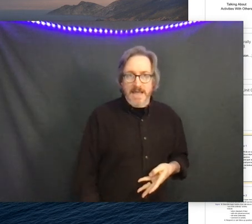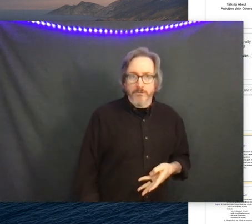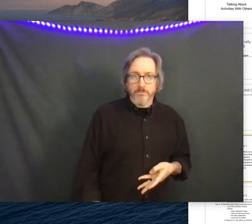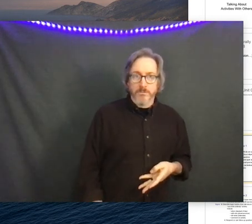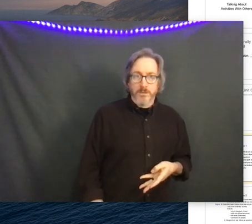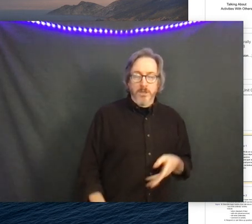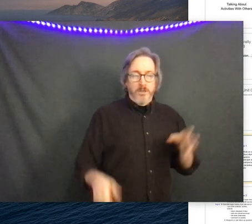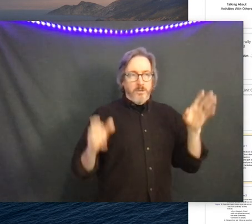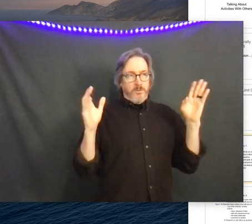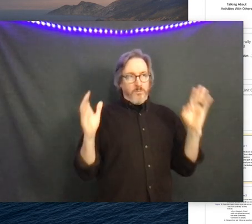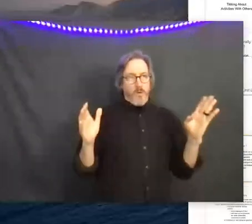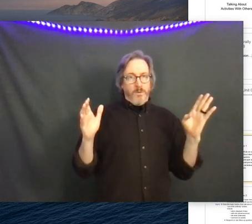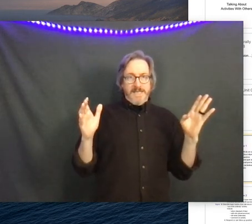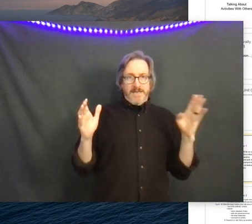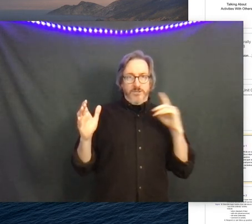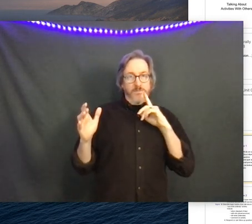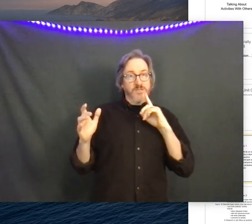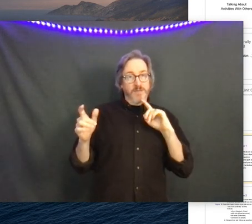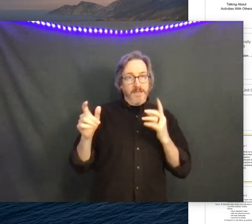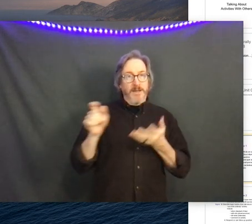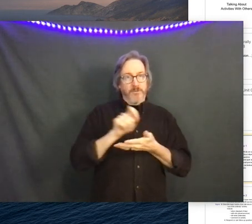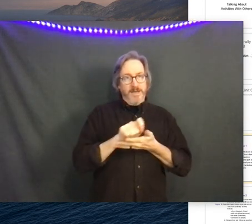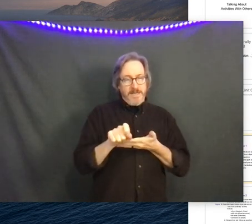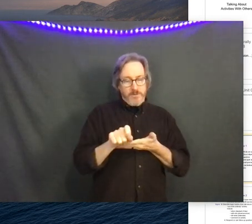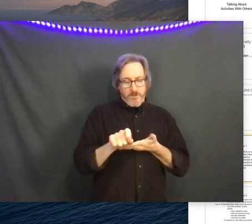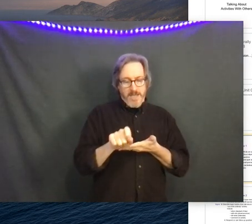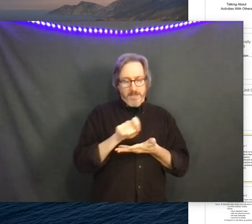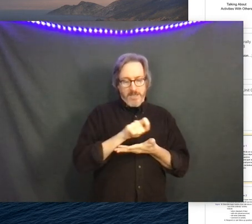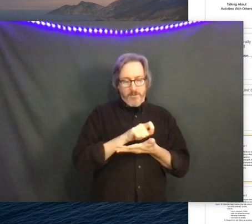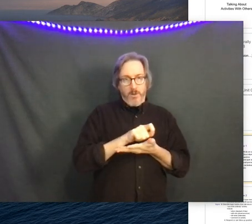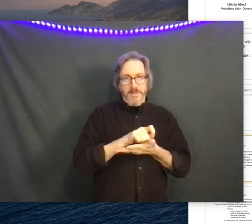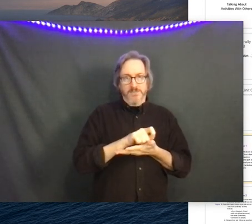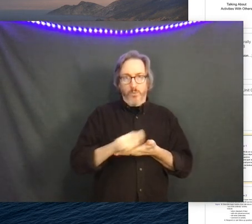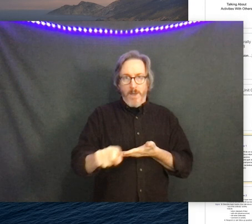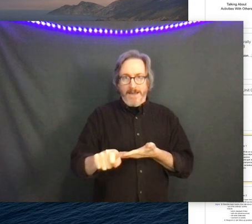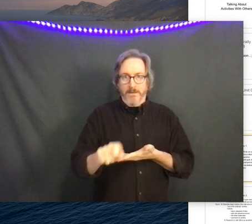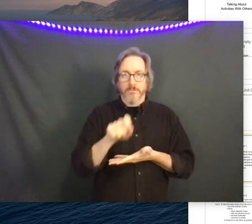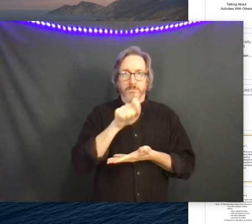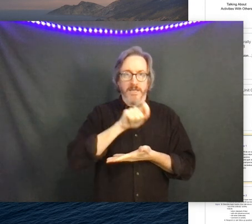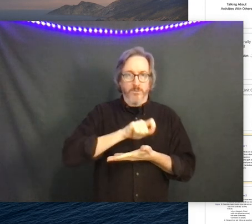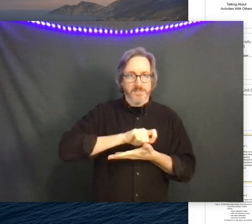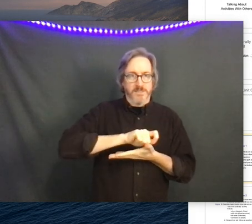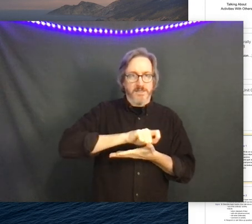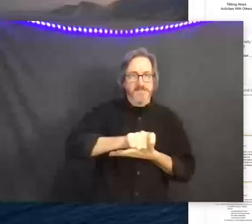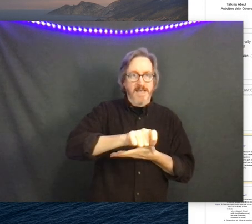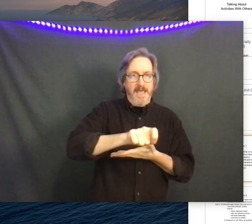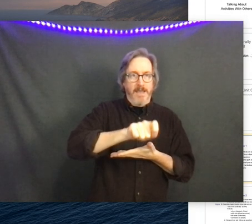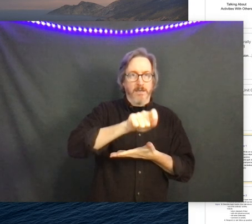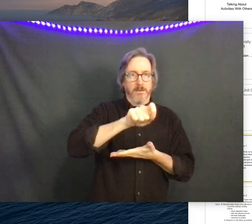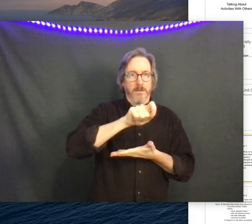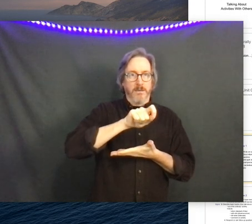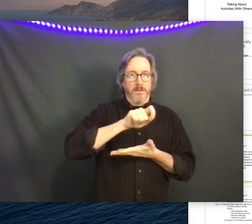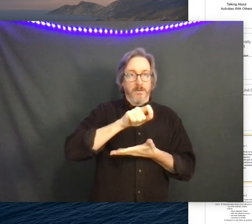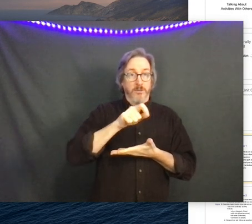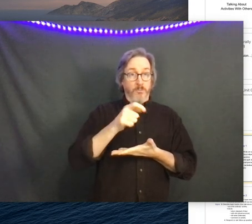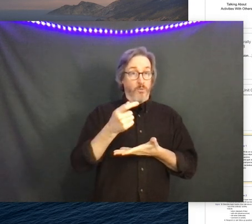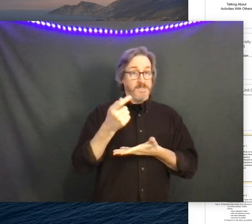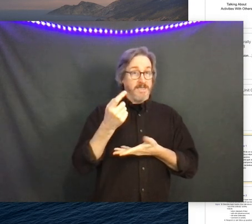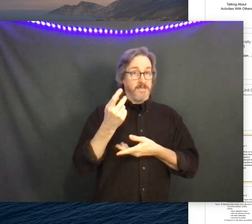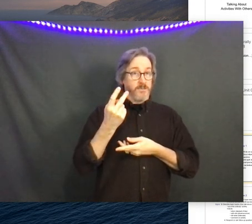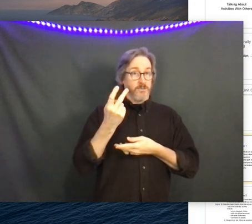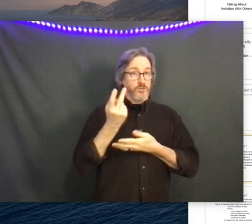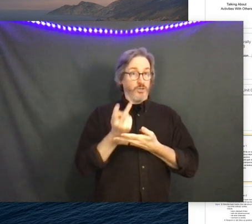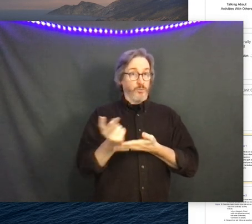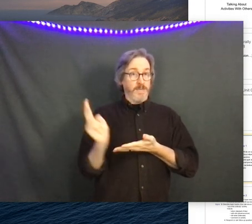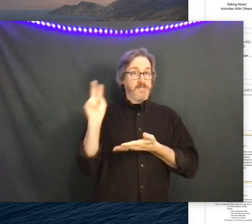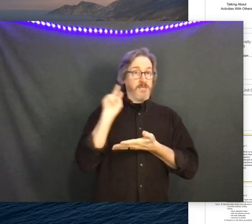Jot them down. What was that in terms? So think about it, write down, okay, it was when? It was this day. Was